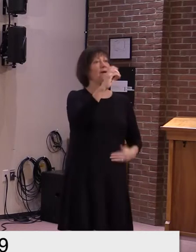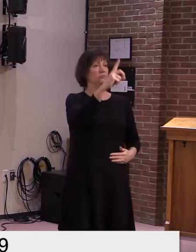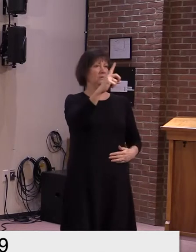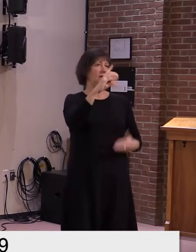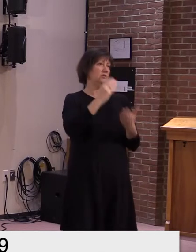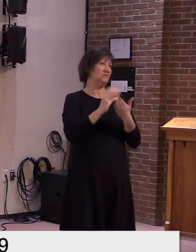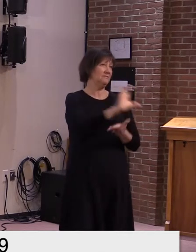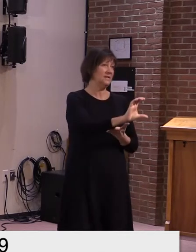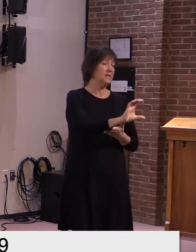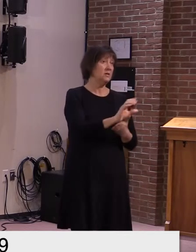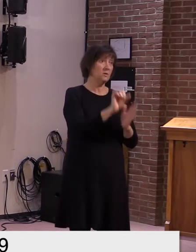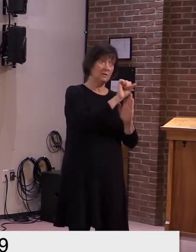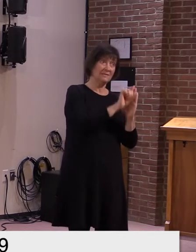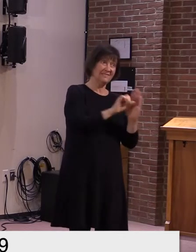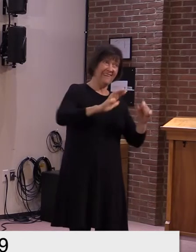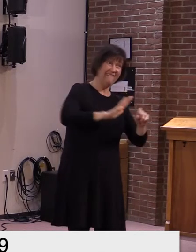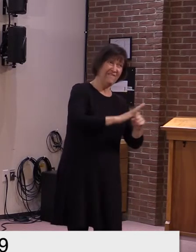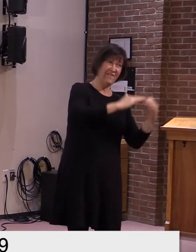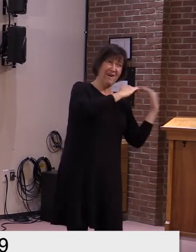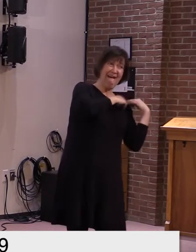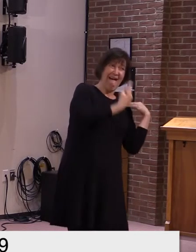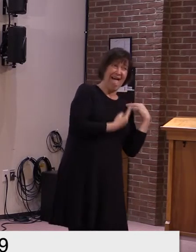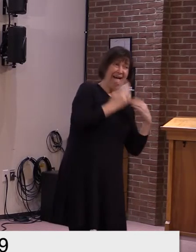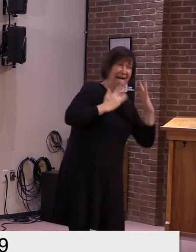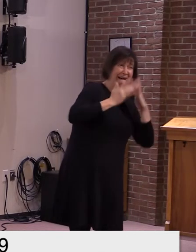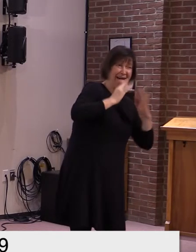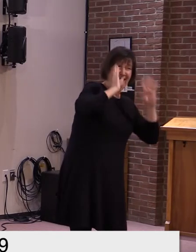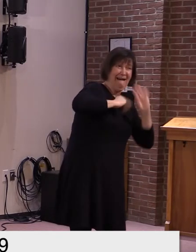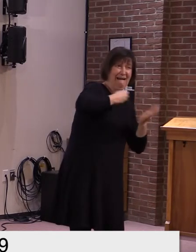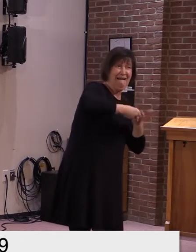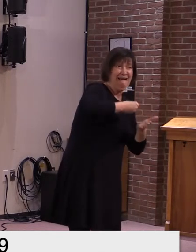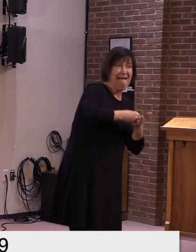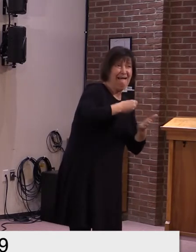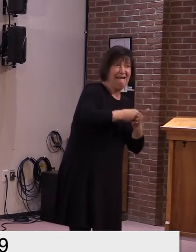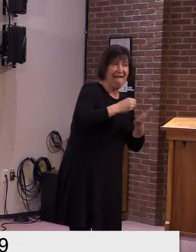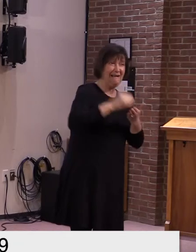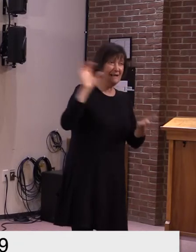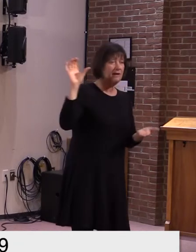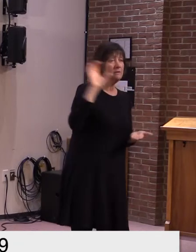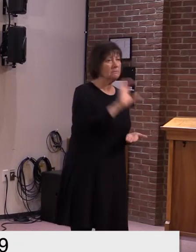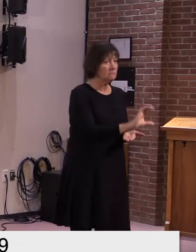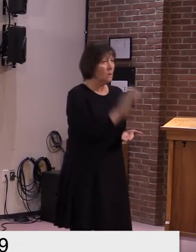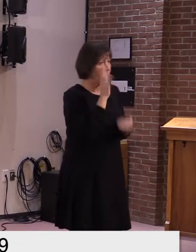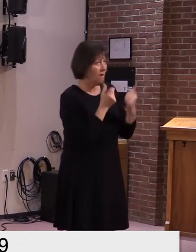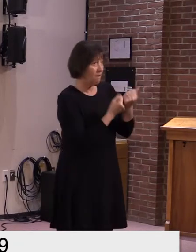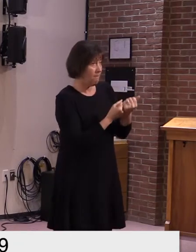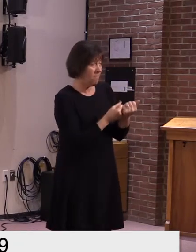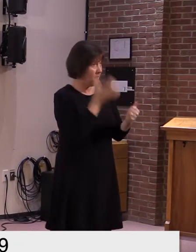the burden that would be on the state, but we will need more.